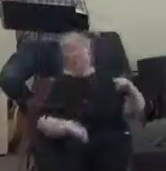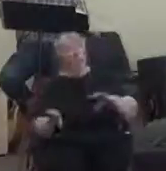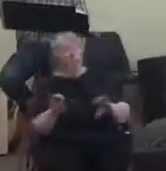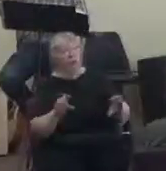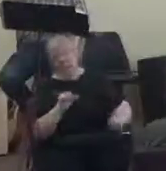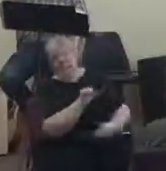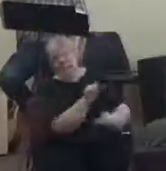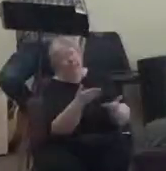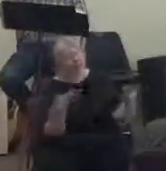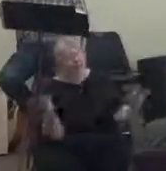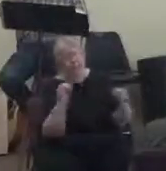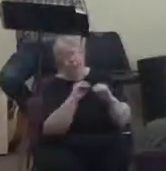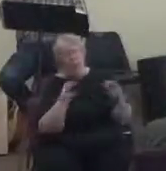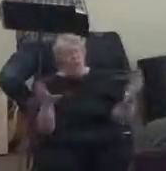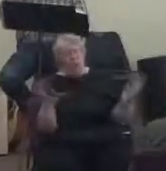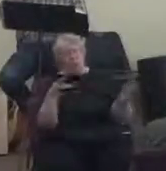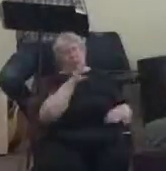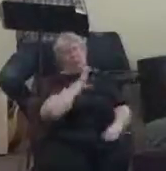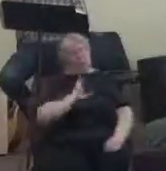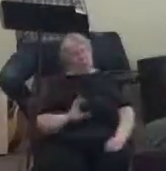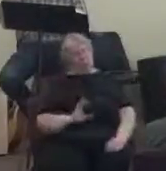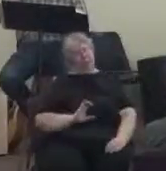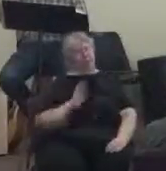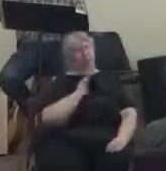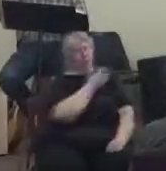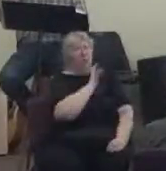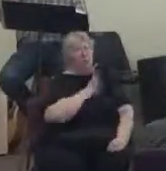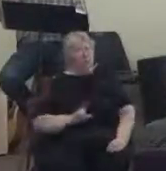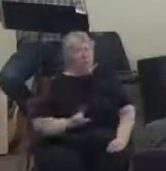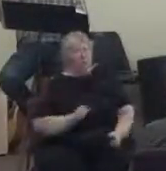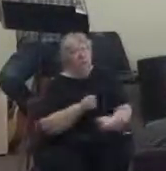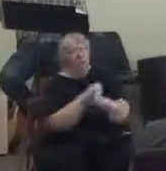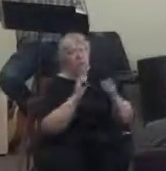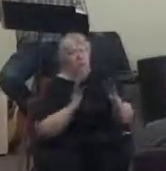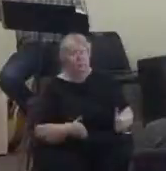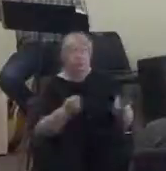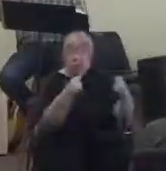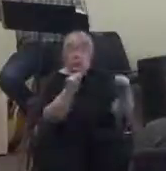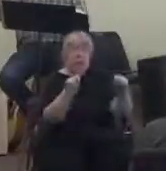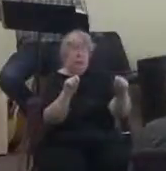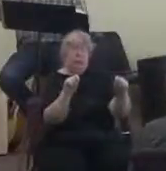Jesus Christ as Lord and Savior. Try it and see how you get along.